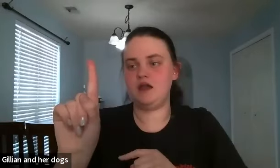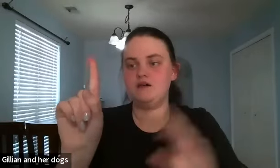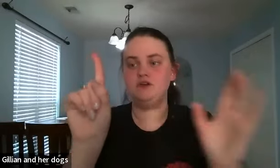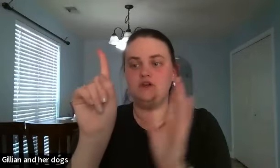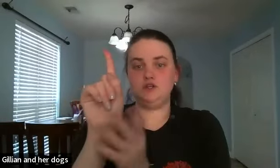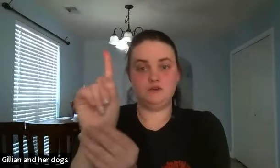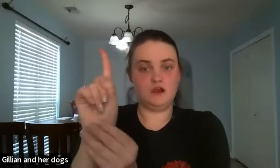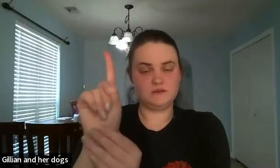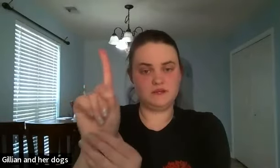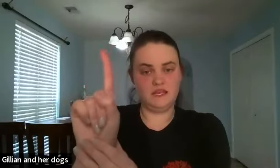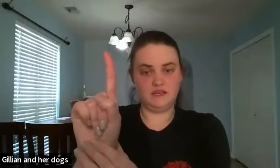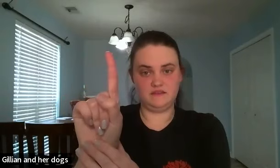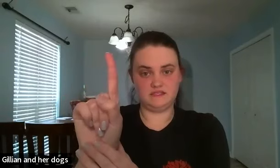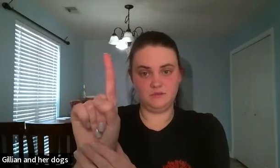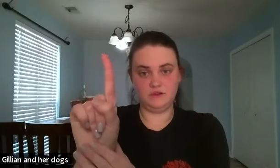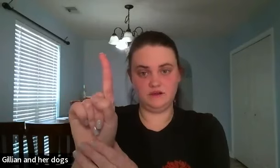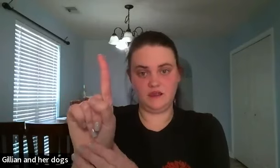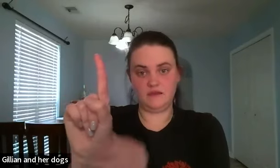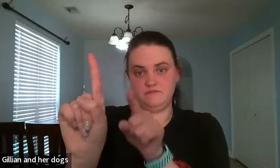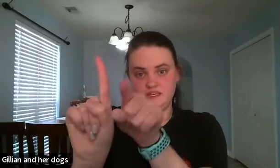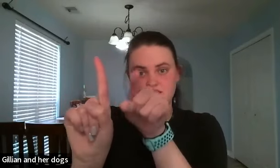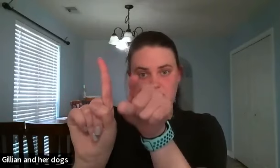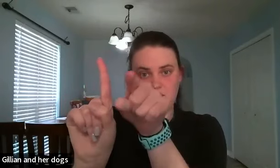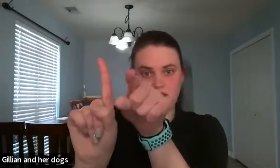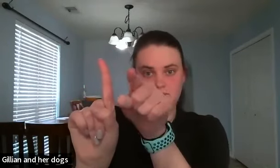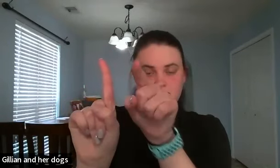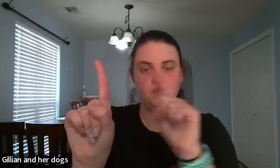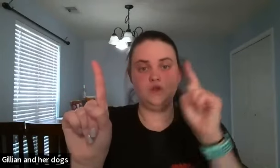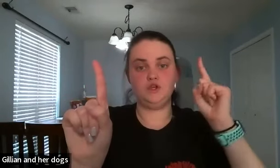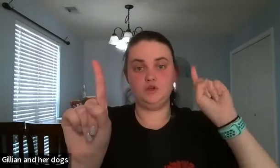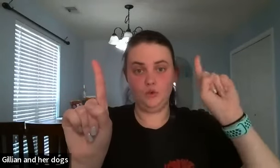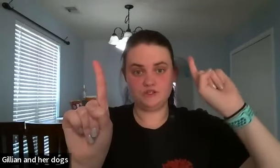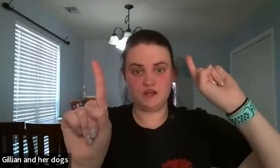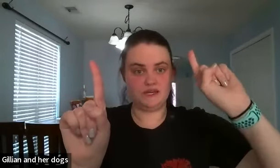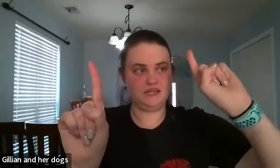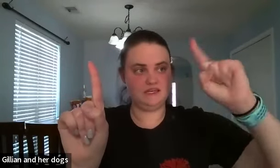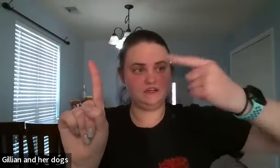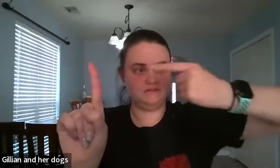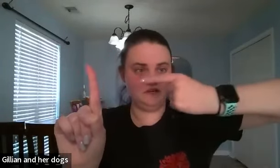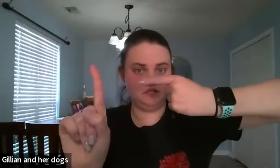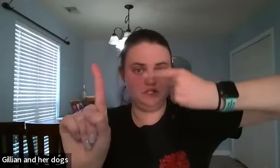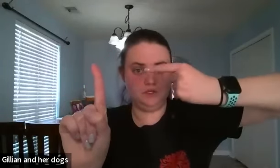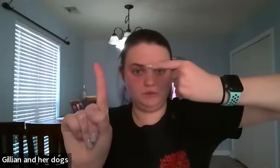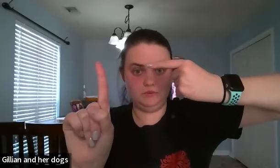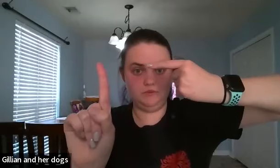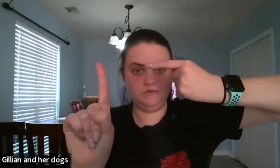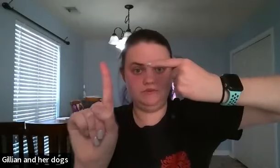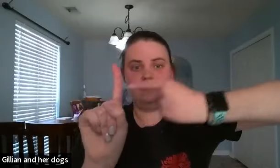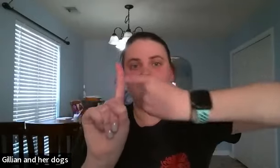have your non-dominant hand, that's the pointer, facing that way. Your dominant hand is going to face you.